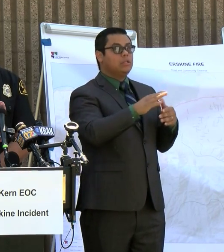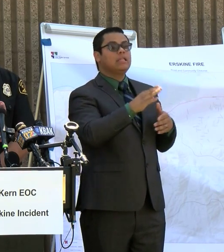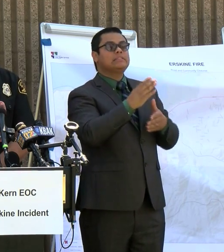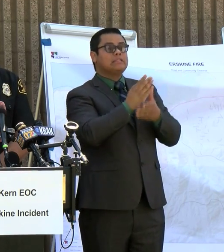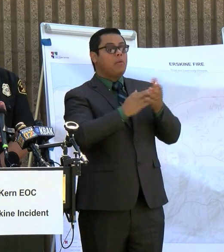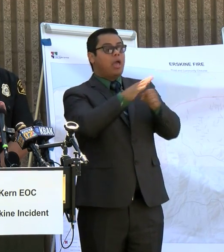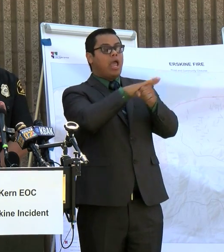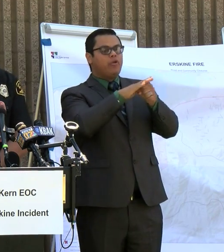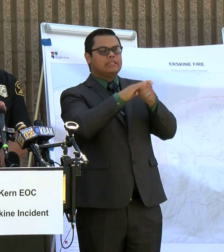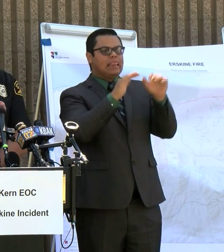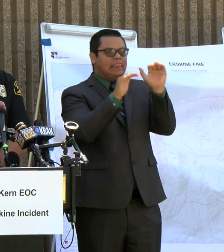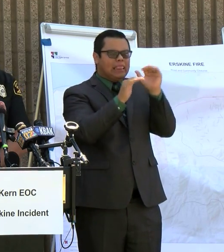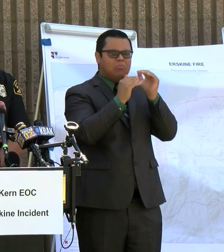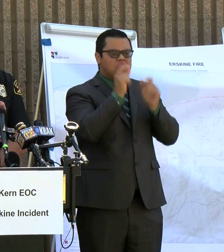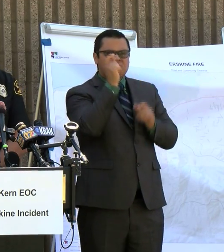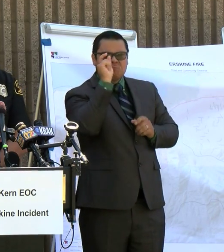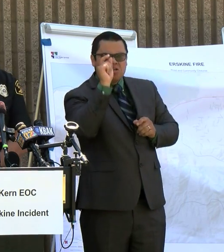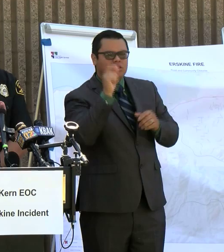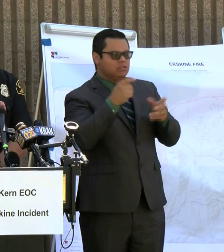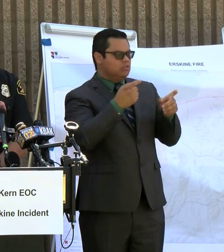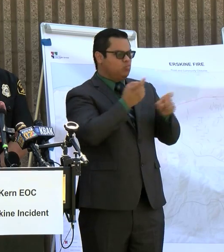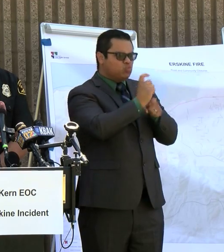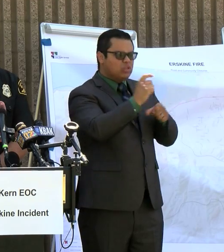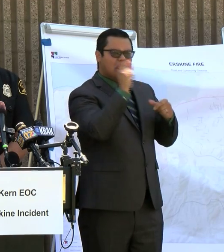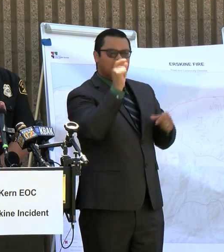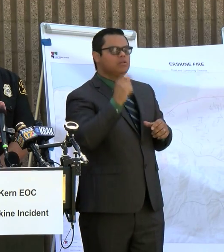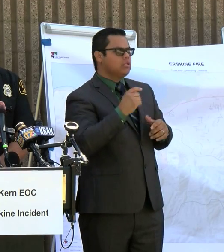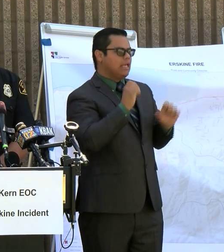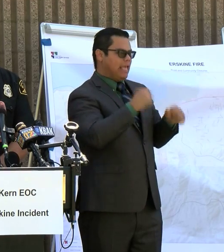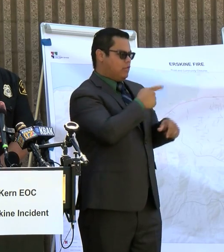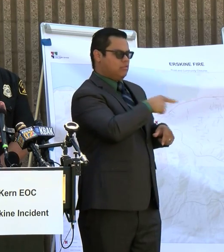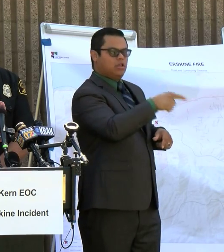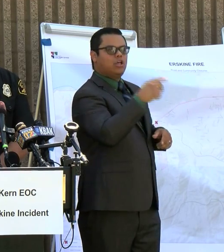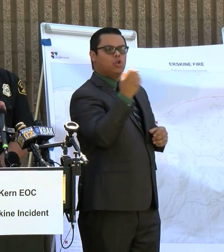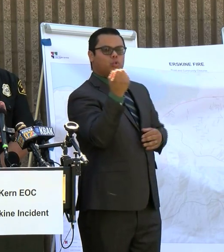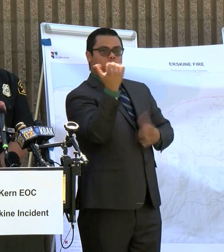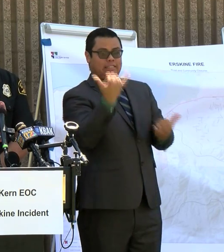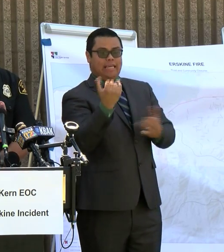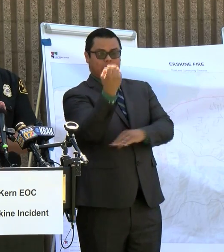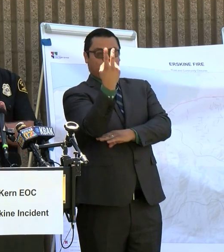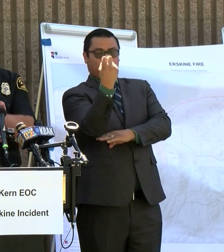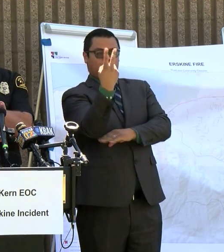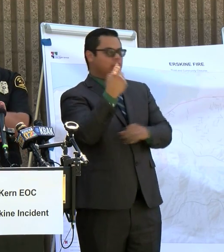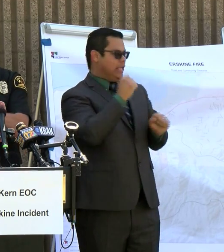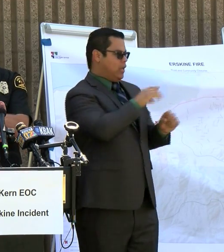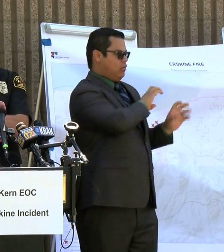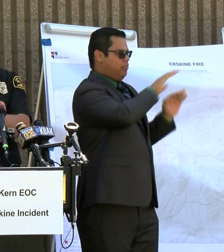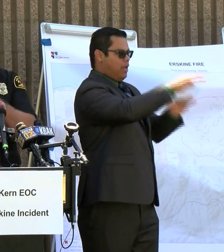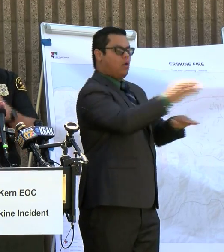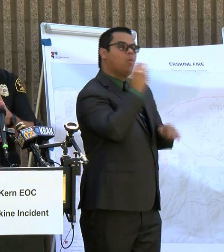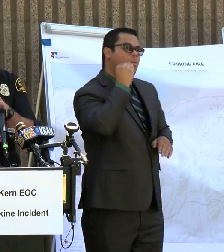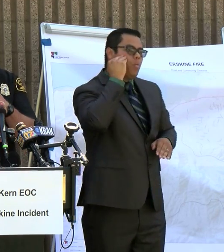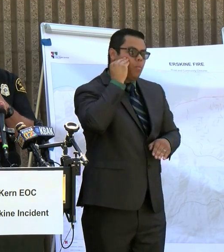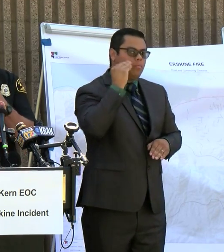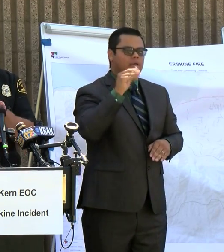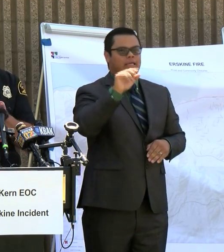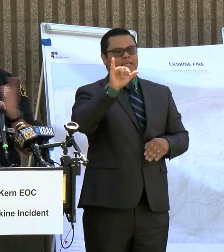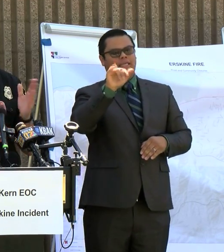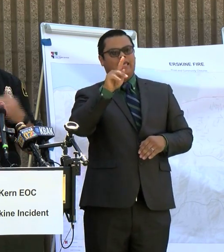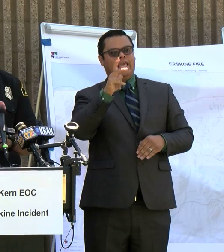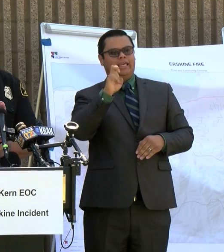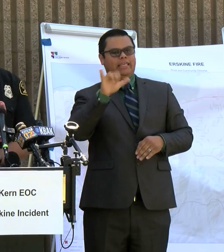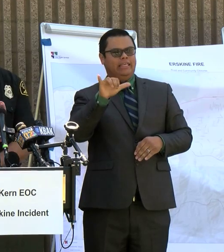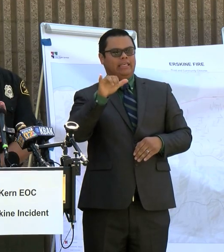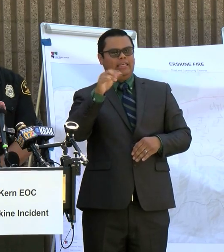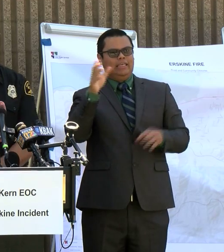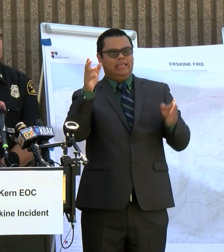that at noon today. We're allowing people to go back into their homes in the affected areas of Yankee Canyon, Mountain Mesa, and